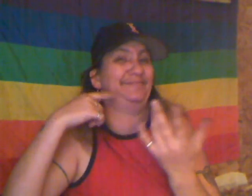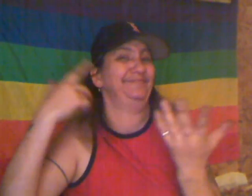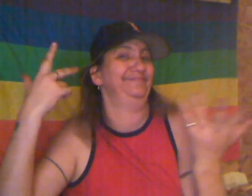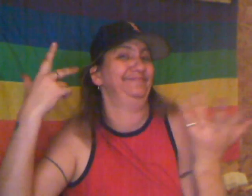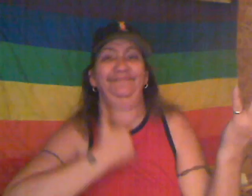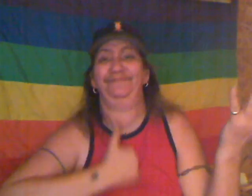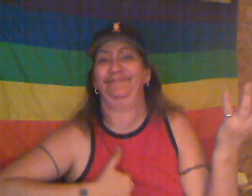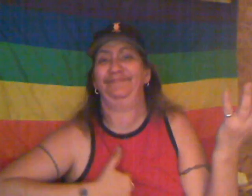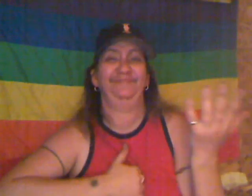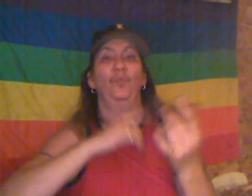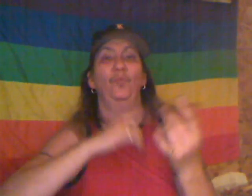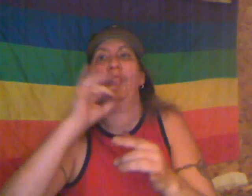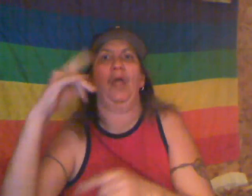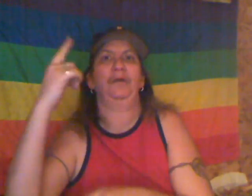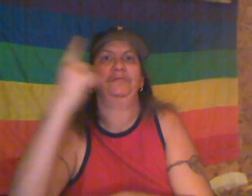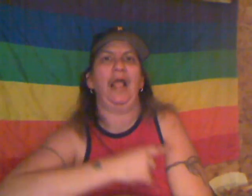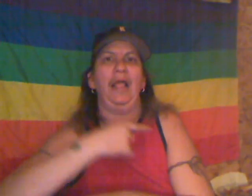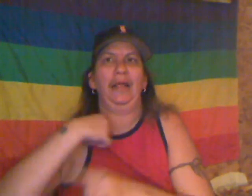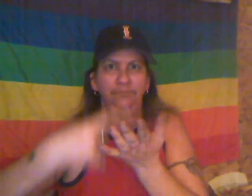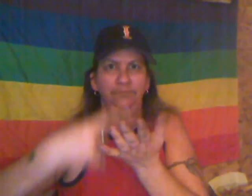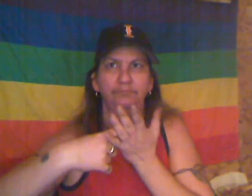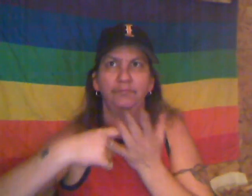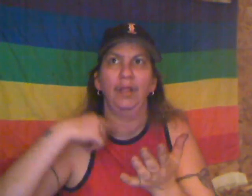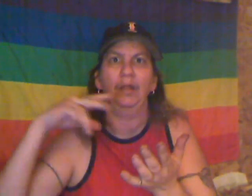now, Jennifer Pulley's making it a priority. Jennifer.